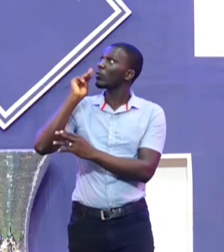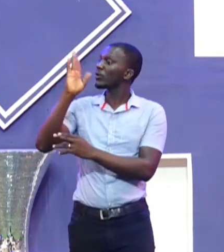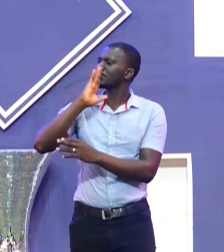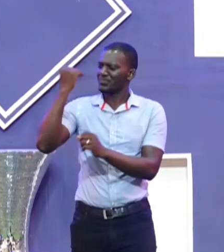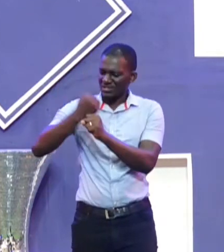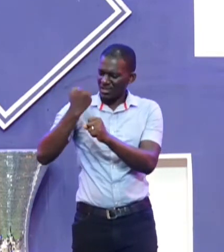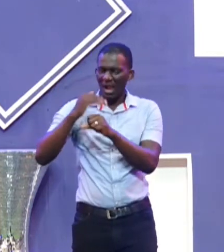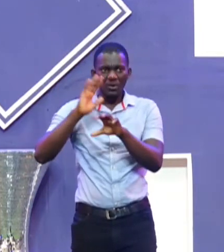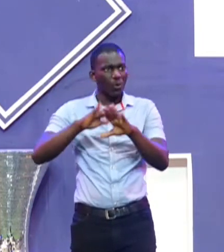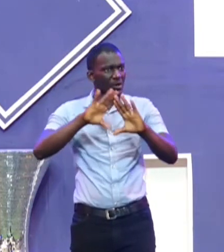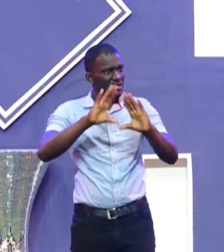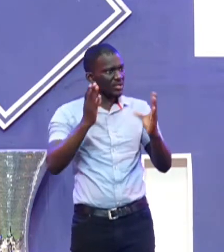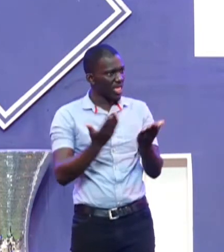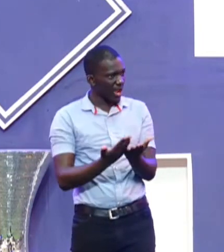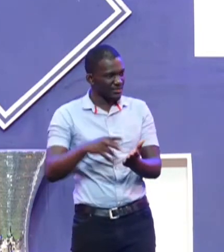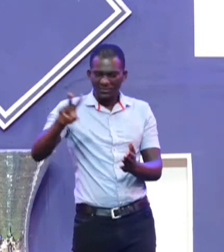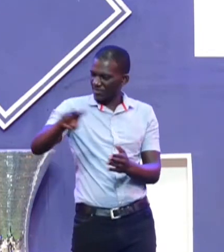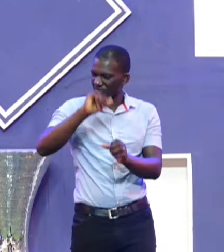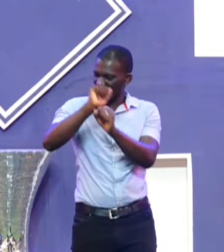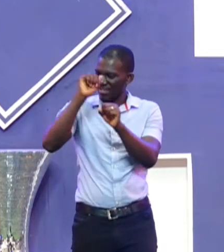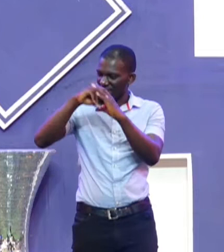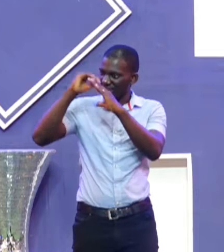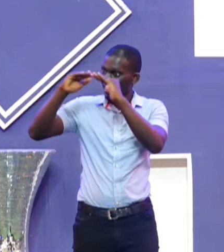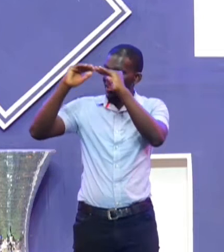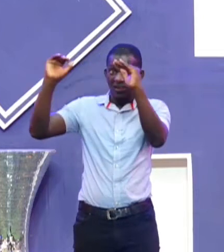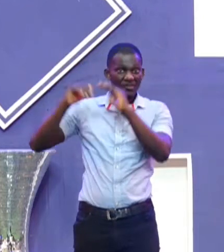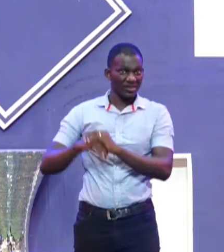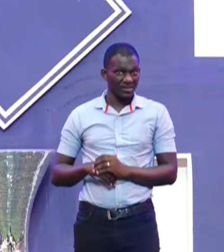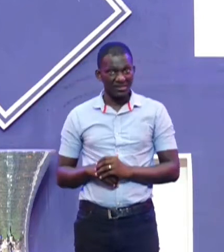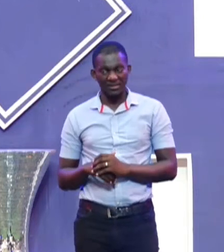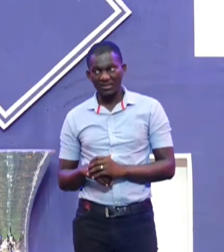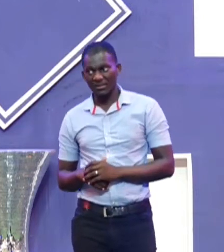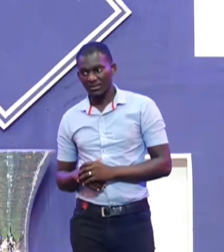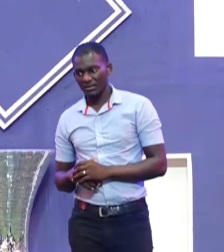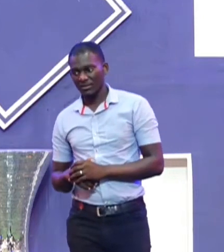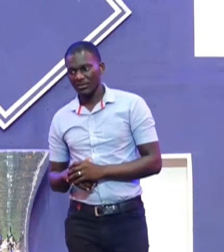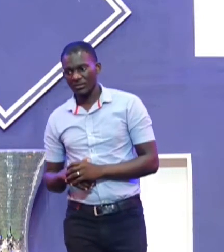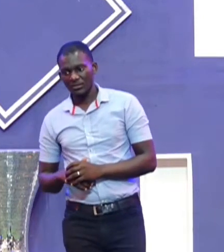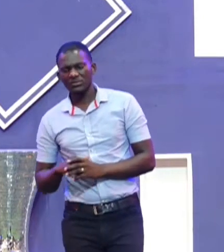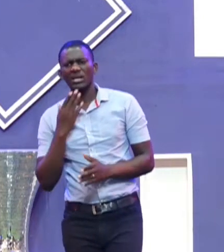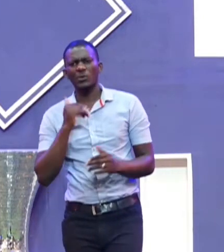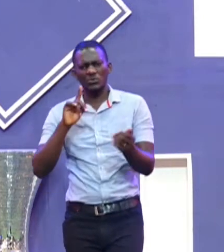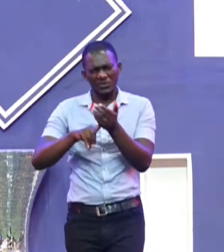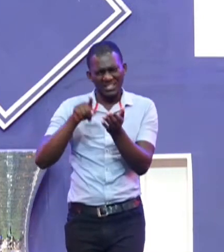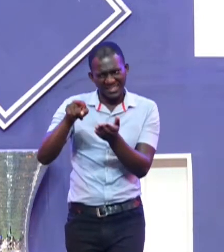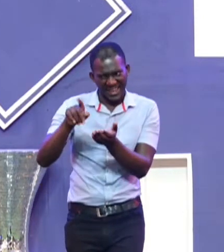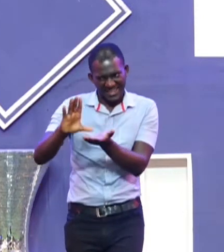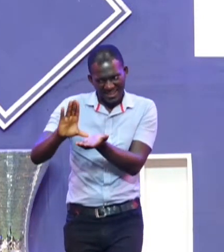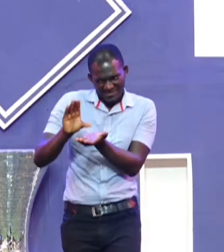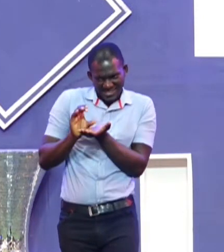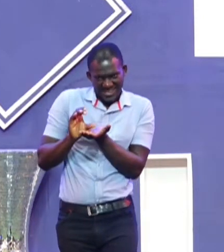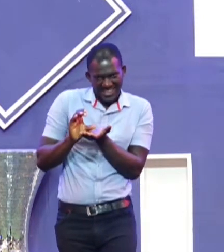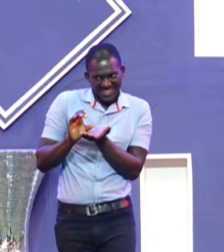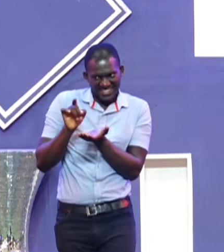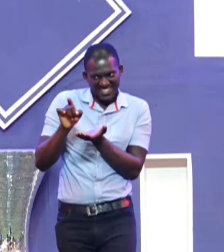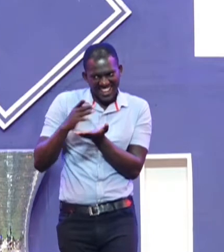and your will be done on earth. Just as it's done in heaven. I want to pick on that part as